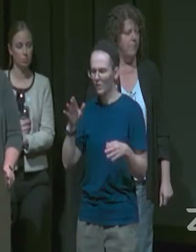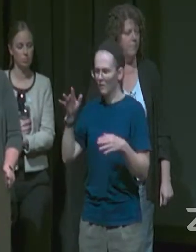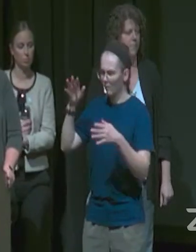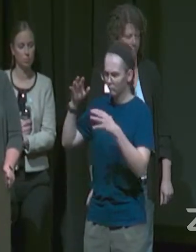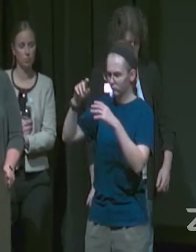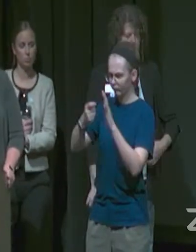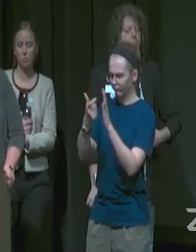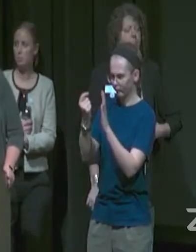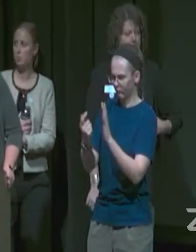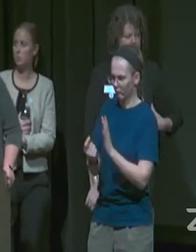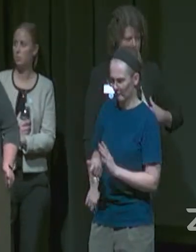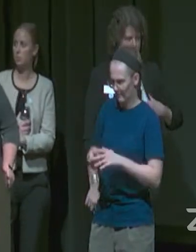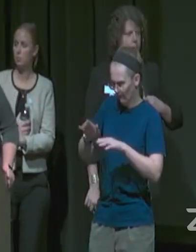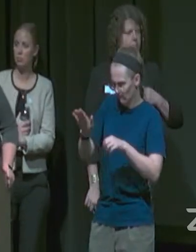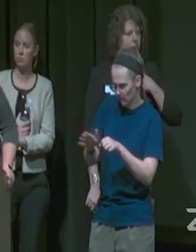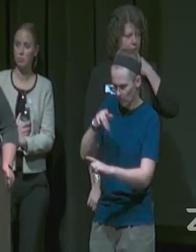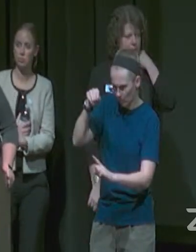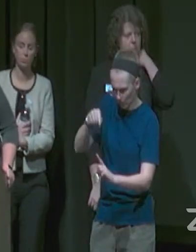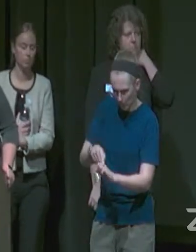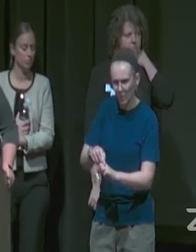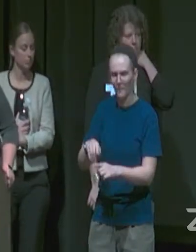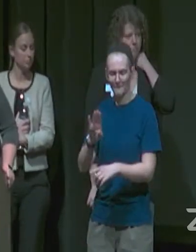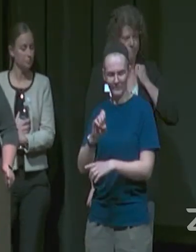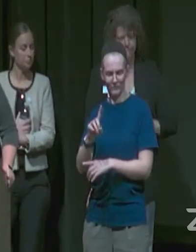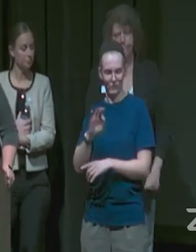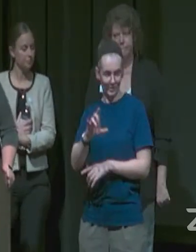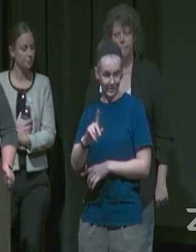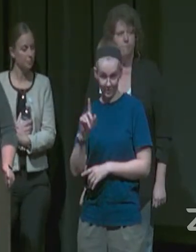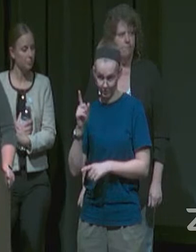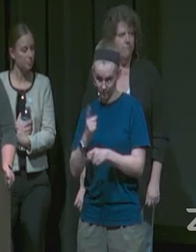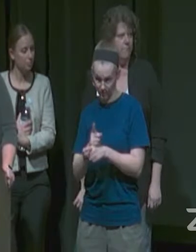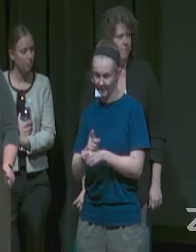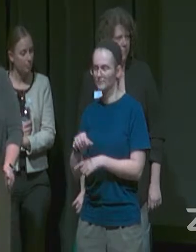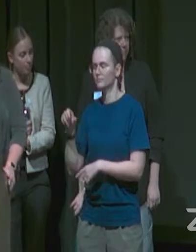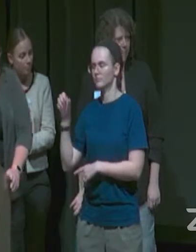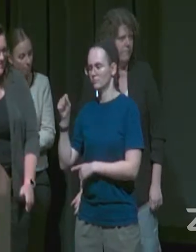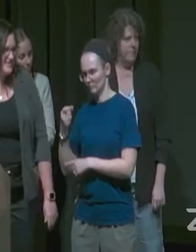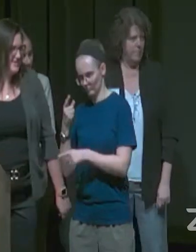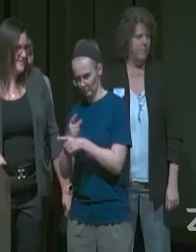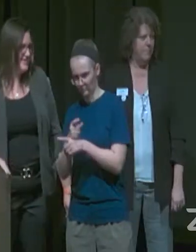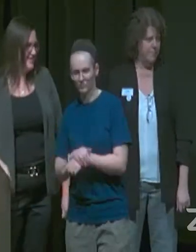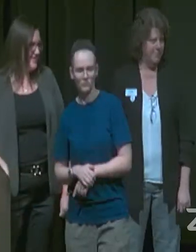bedrock. Yes, that's correct. Okay.